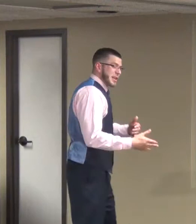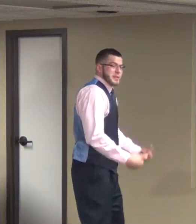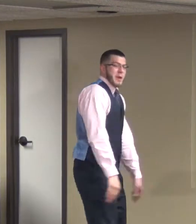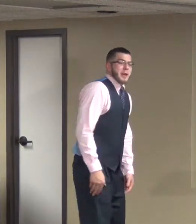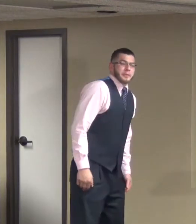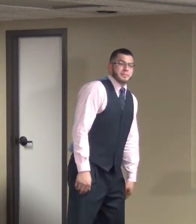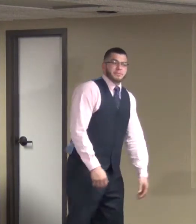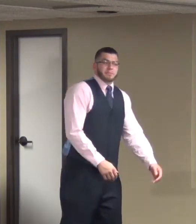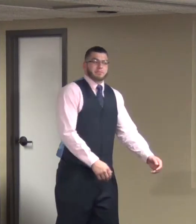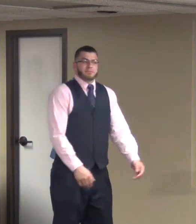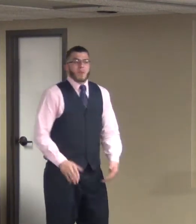doesn't matter.